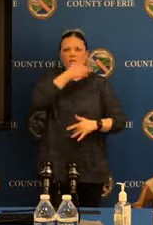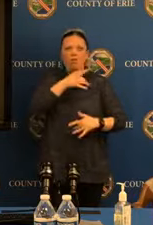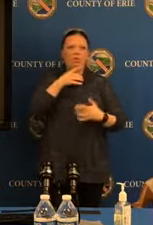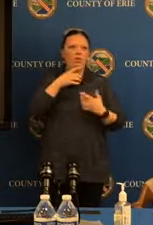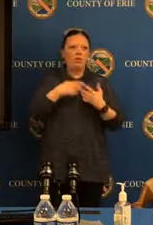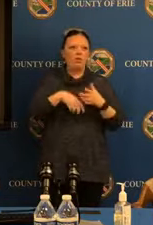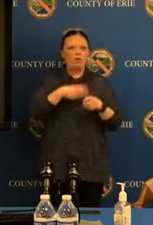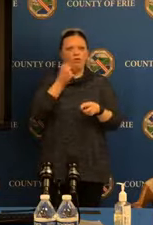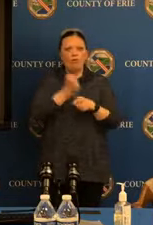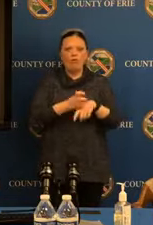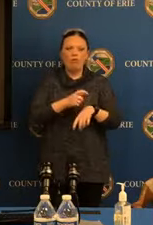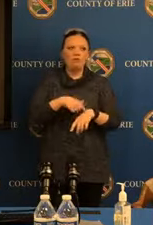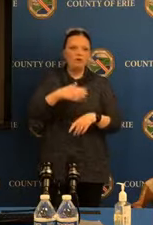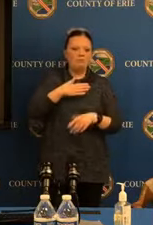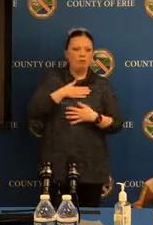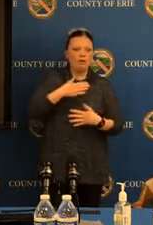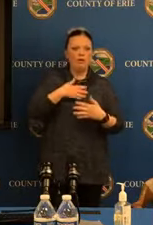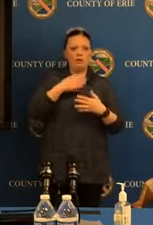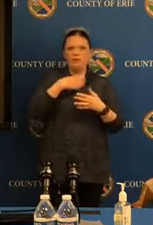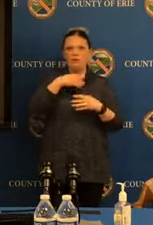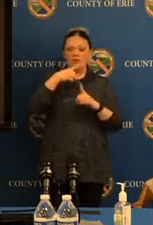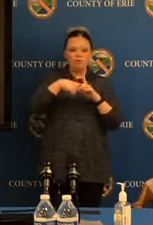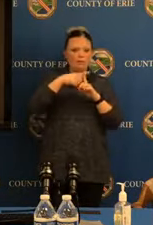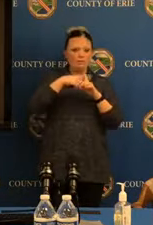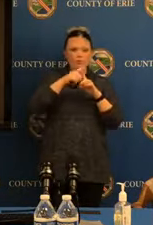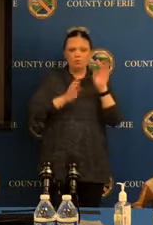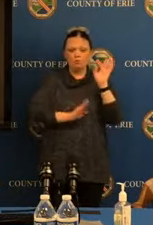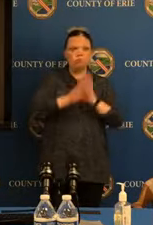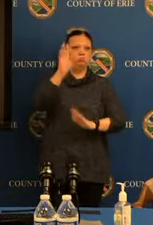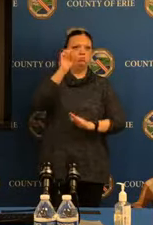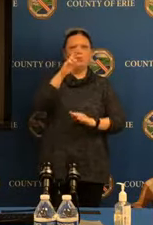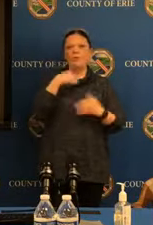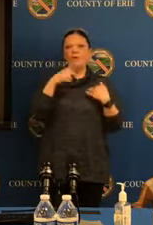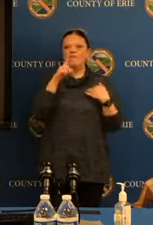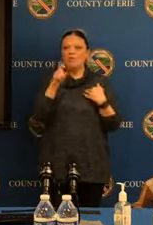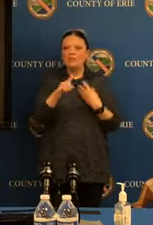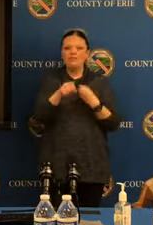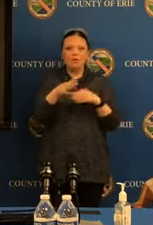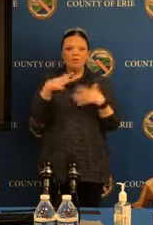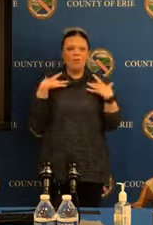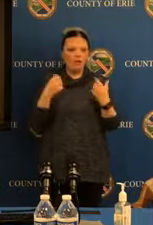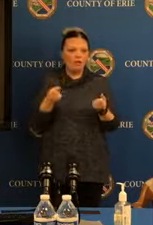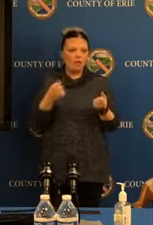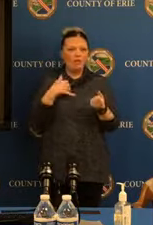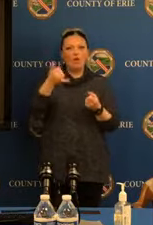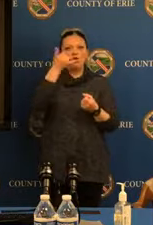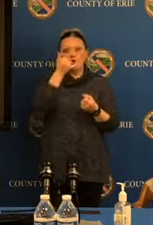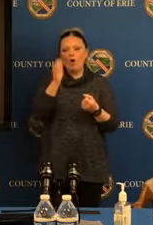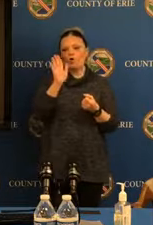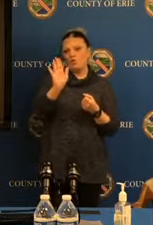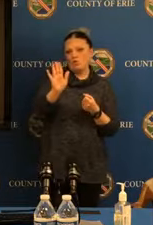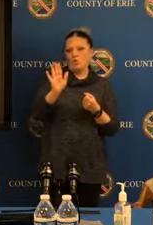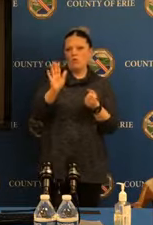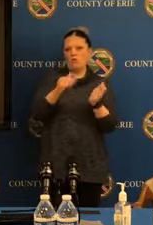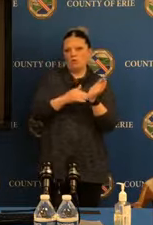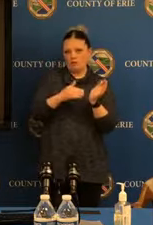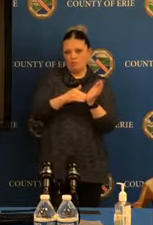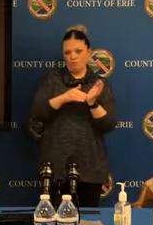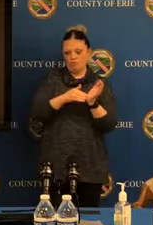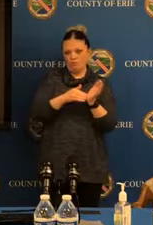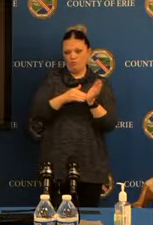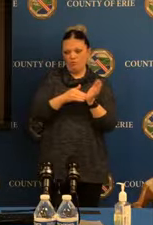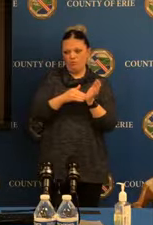or very high temperature, or if you have questions about your health, you can call your primary health care provider. And if